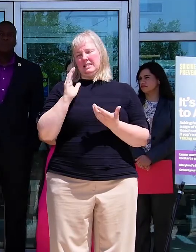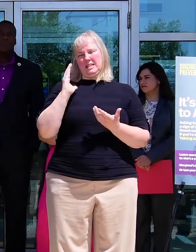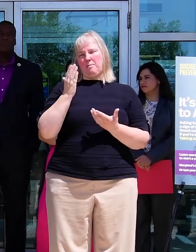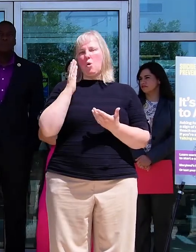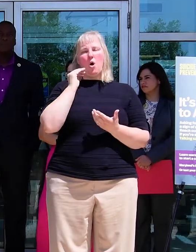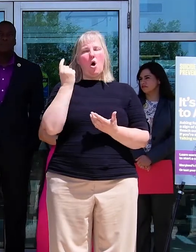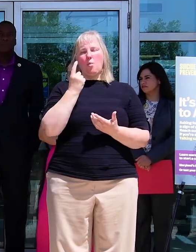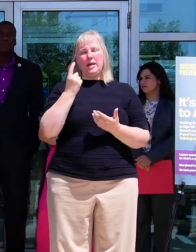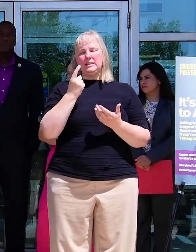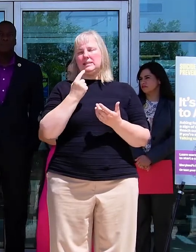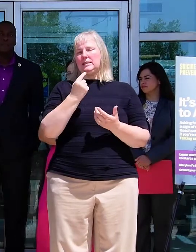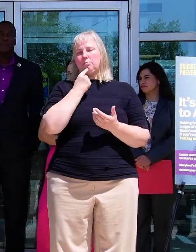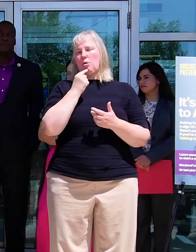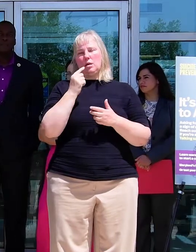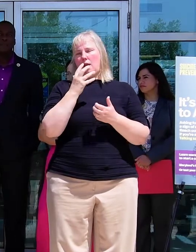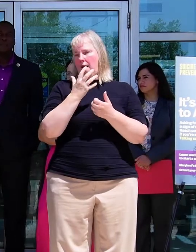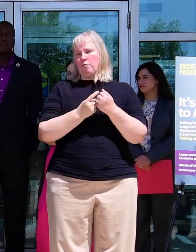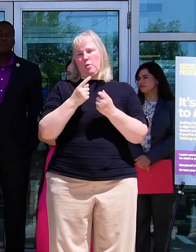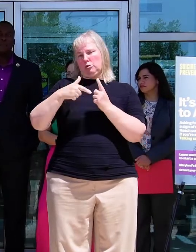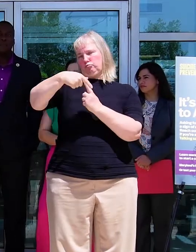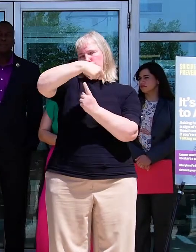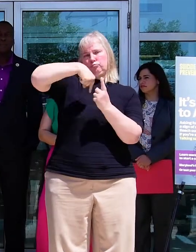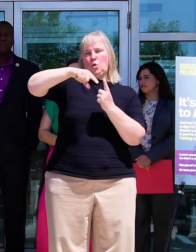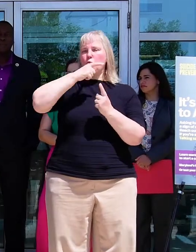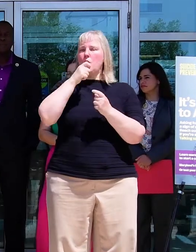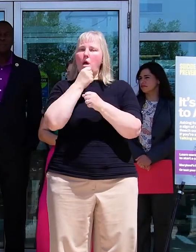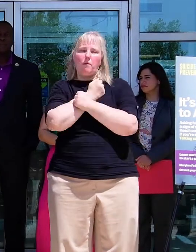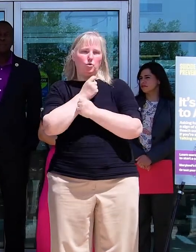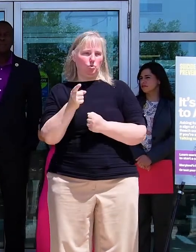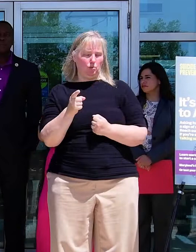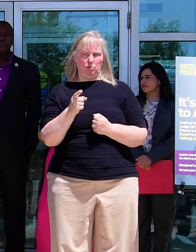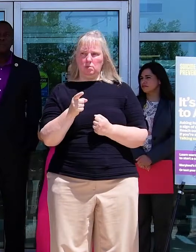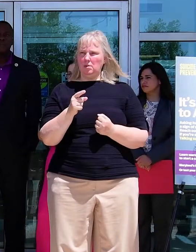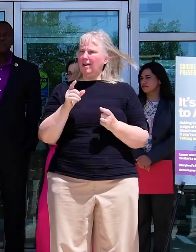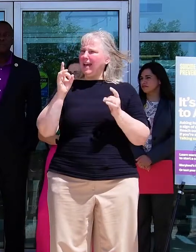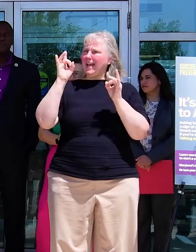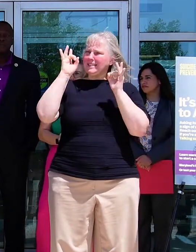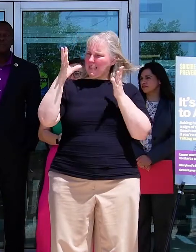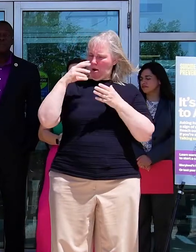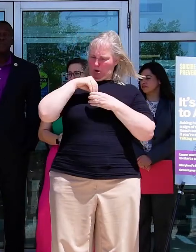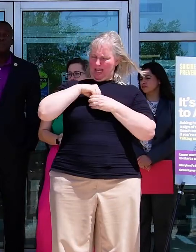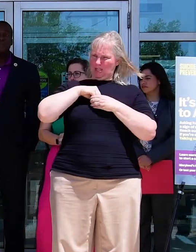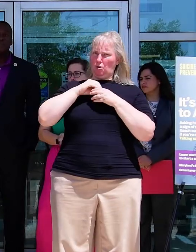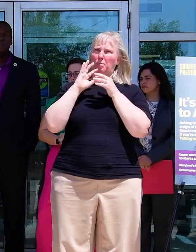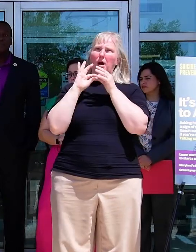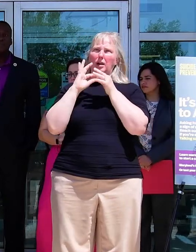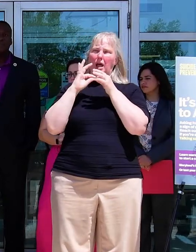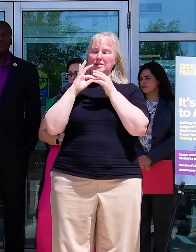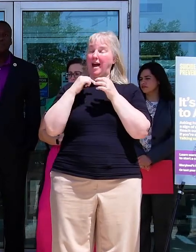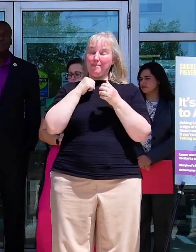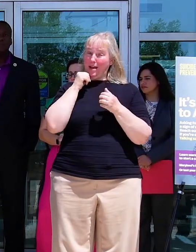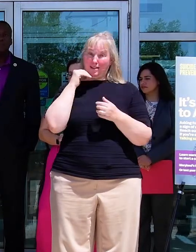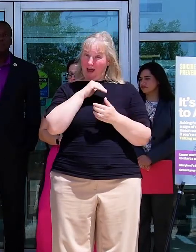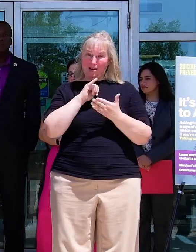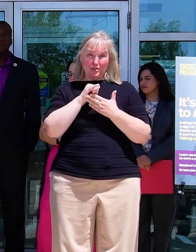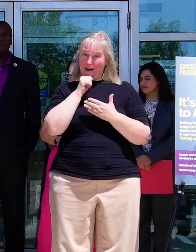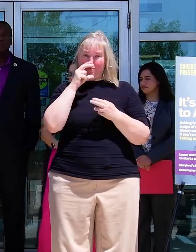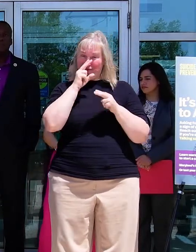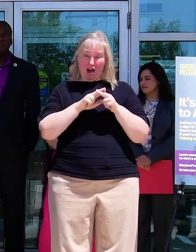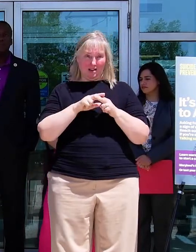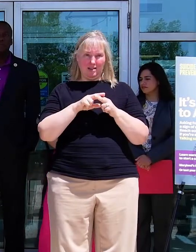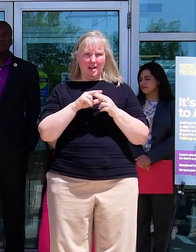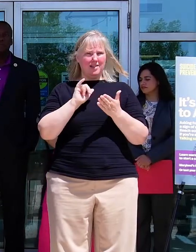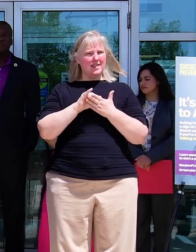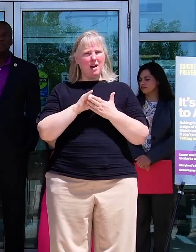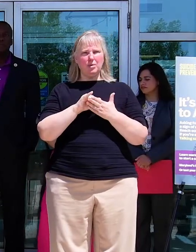always disappoint everybody who loves you. It's a terrible internal monologue. Like, I'm not gonna lie, that was not fun, and it was